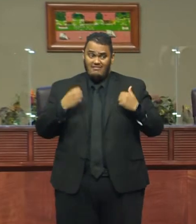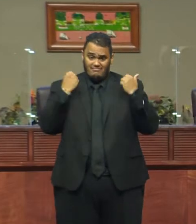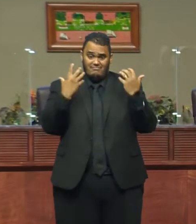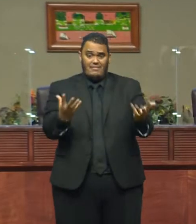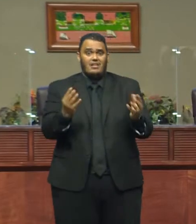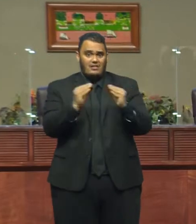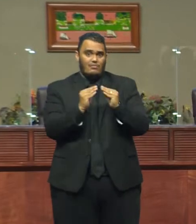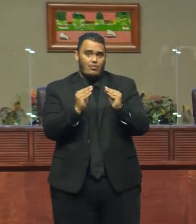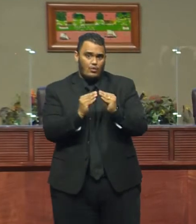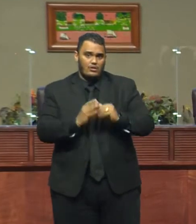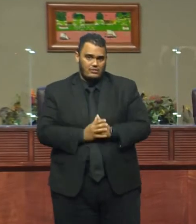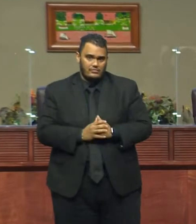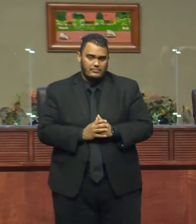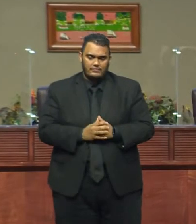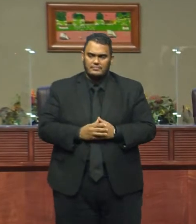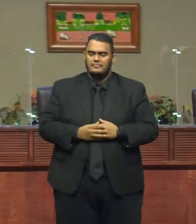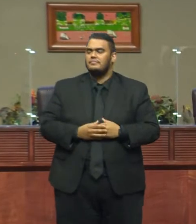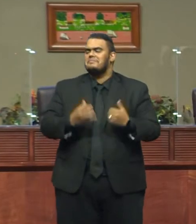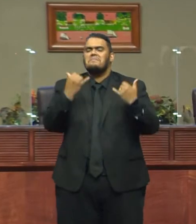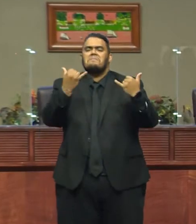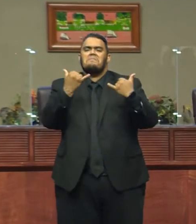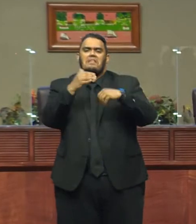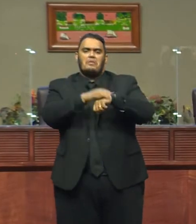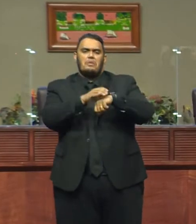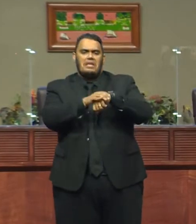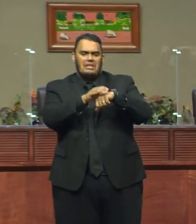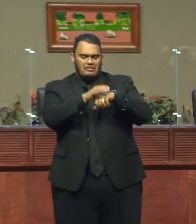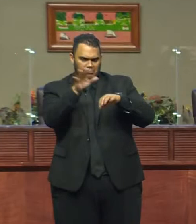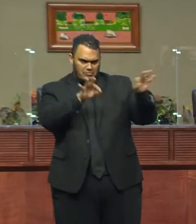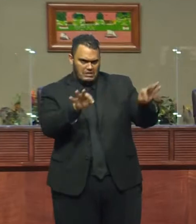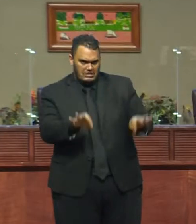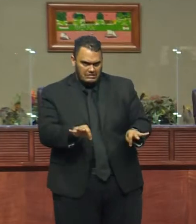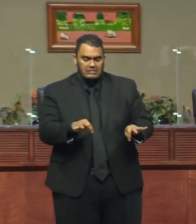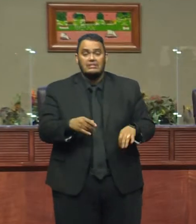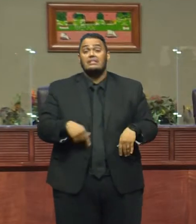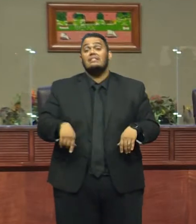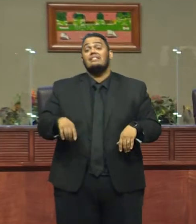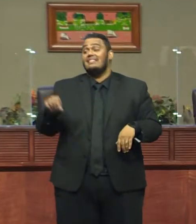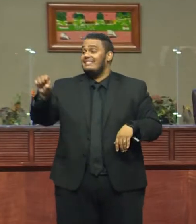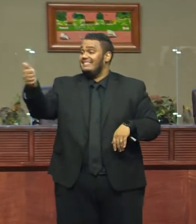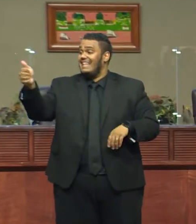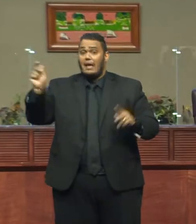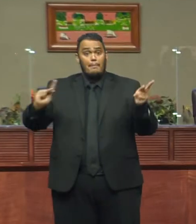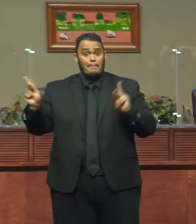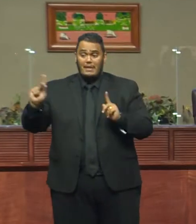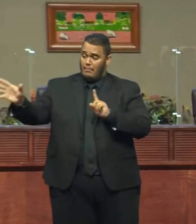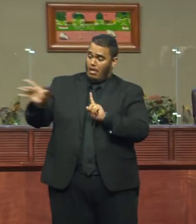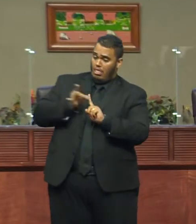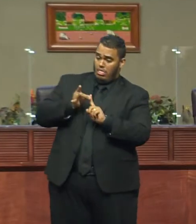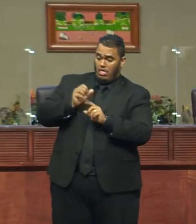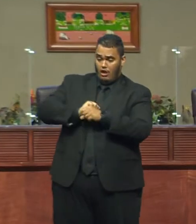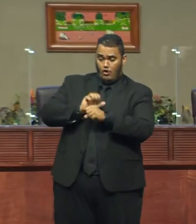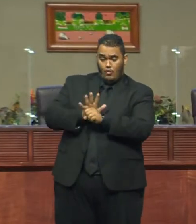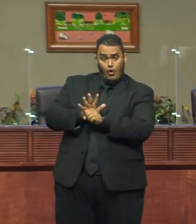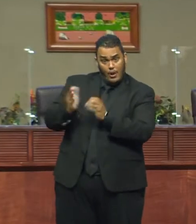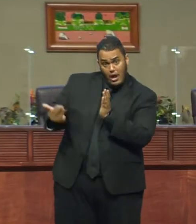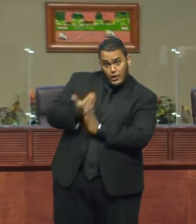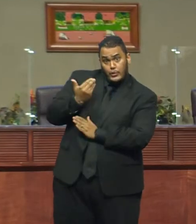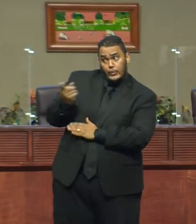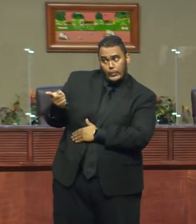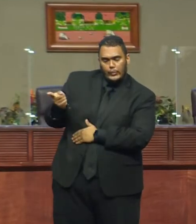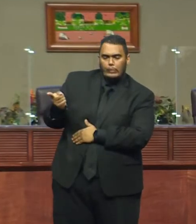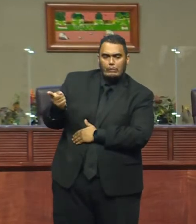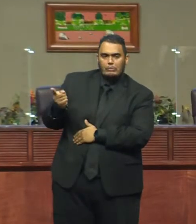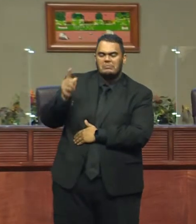was that these cases don't seem to be related. As much information as we have, they don't seem to